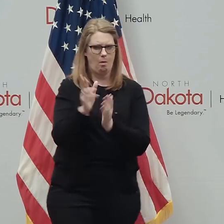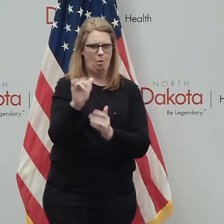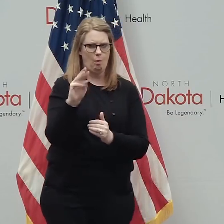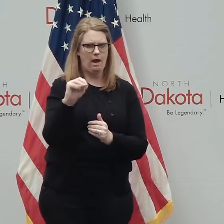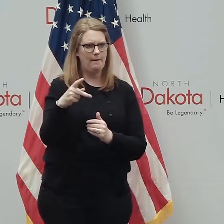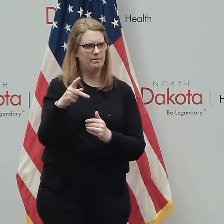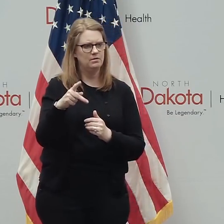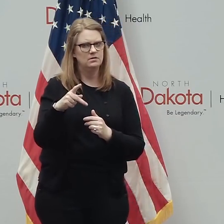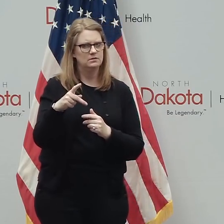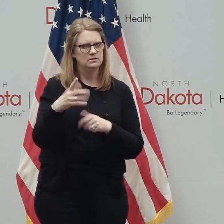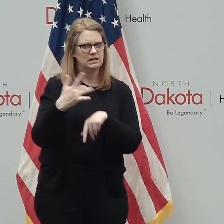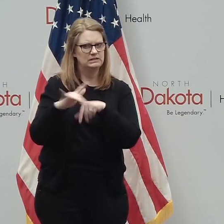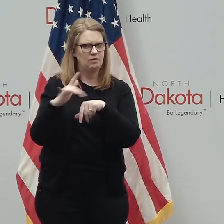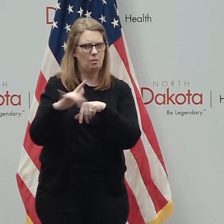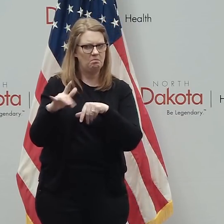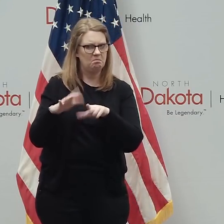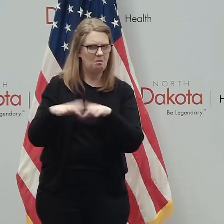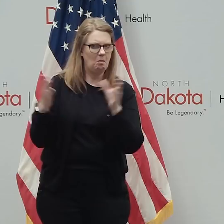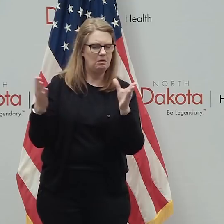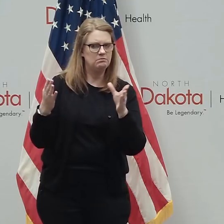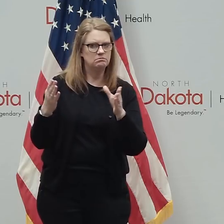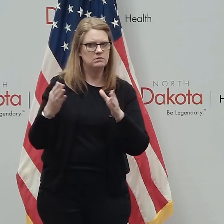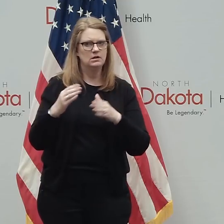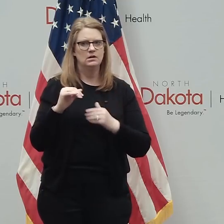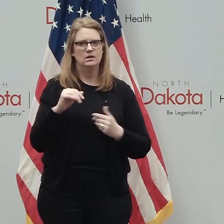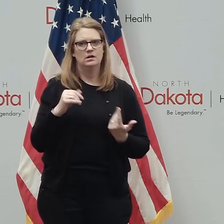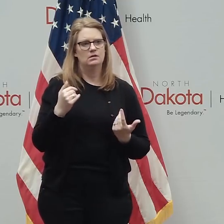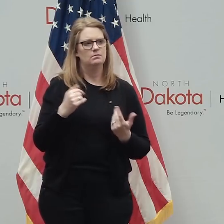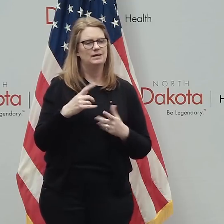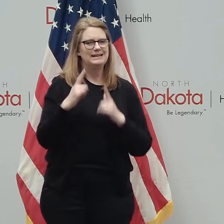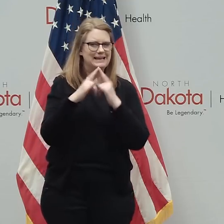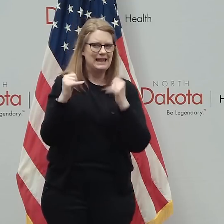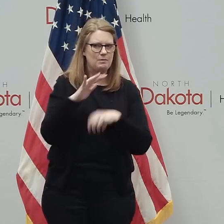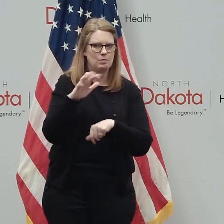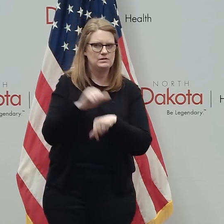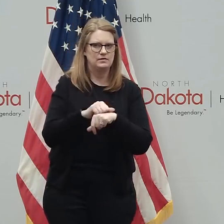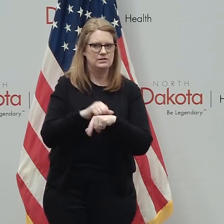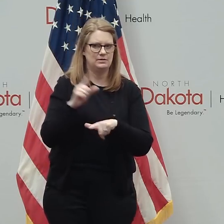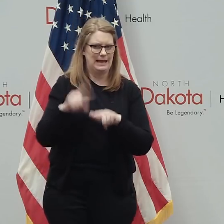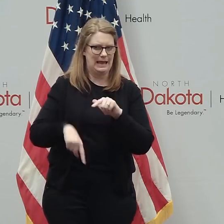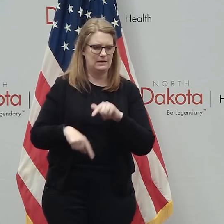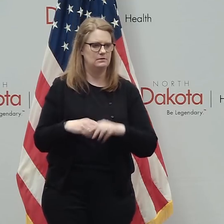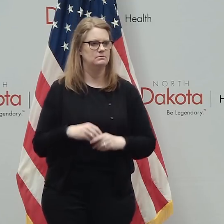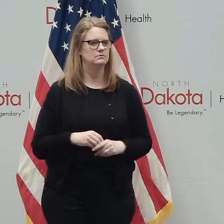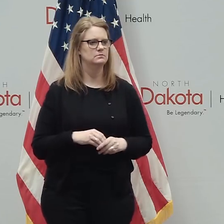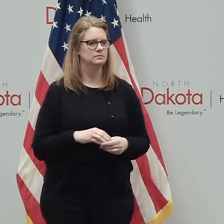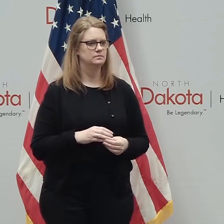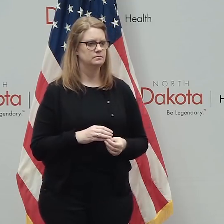there. The park is still open, but it has to do with the ability to take camping reservations there.